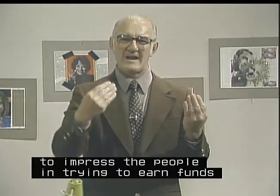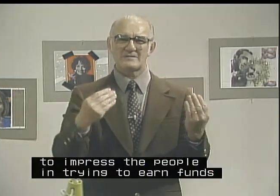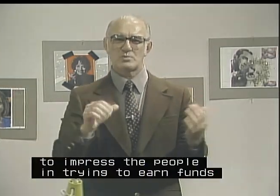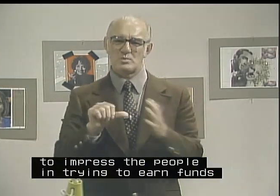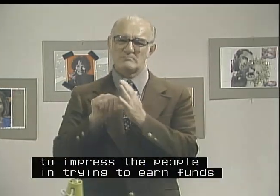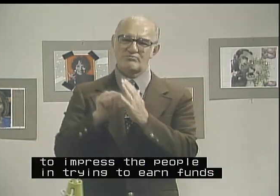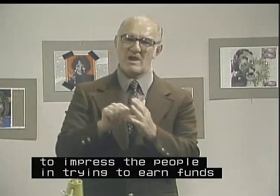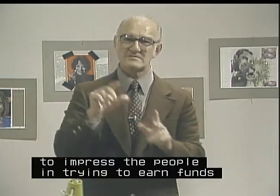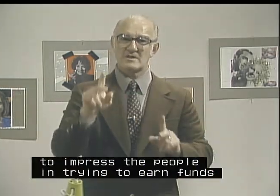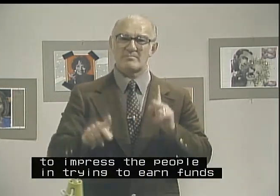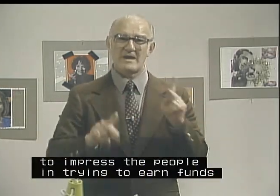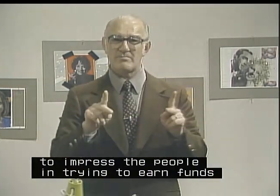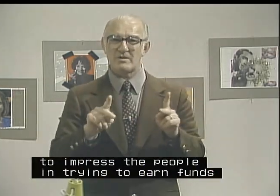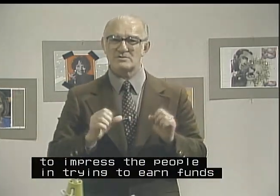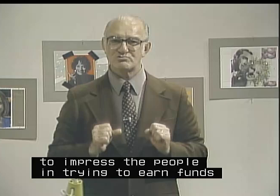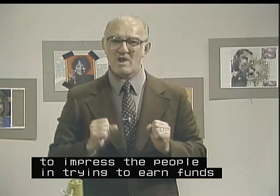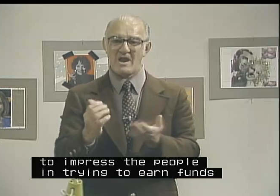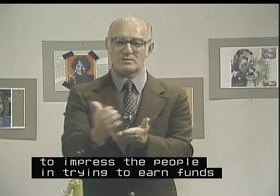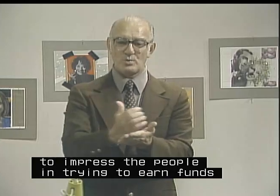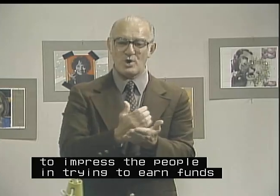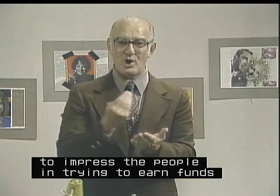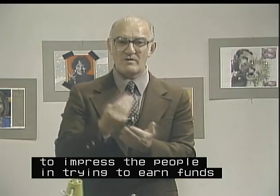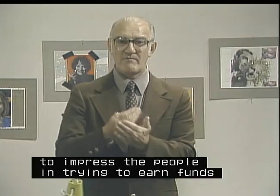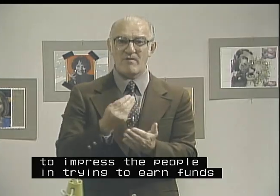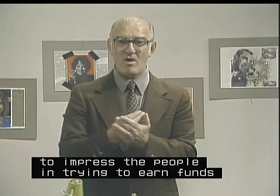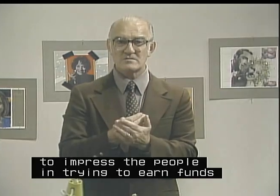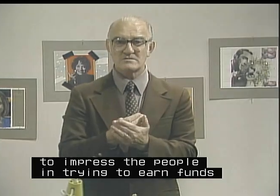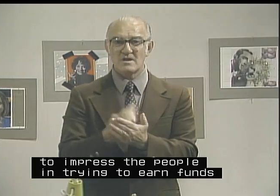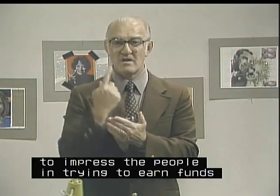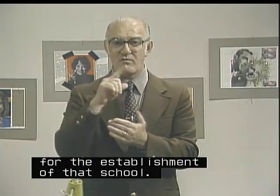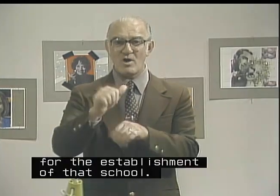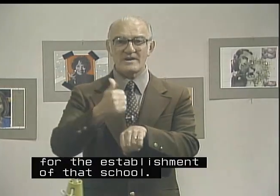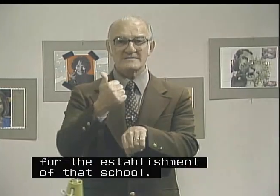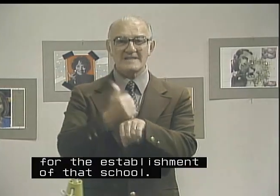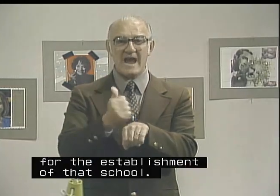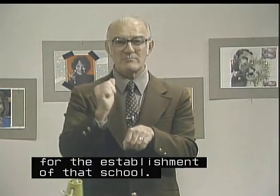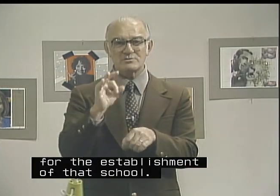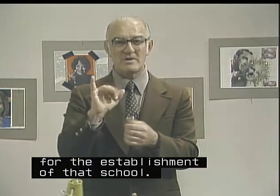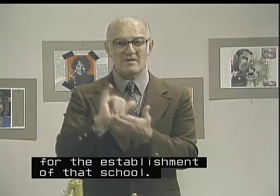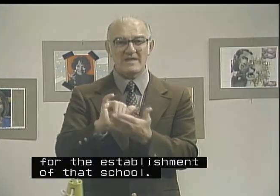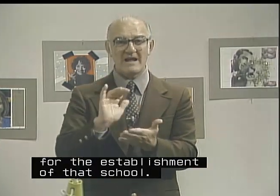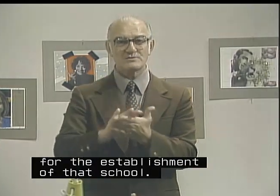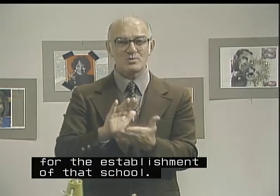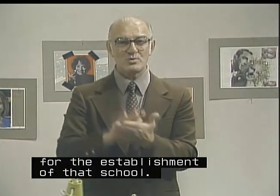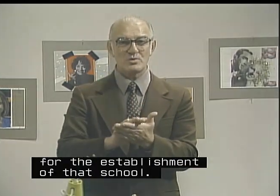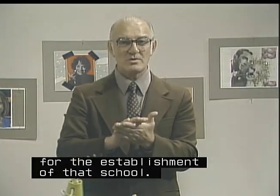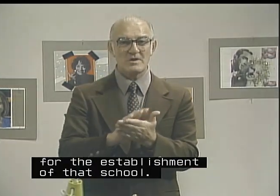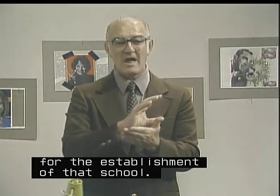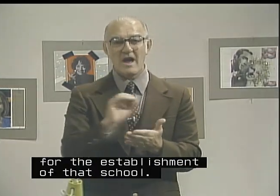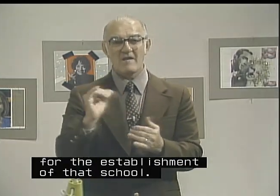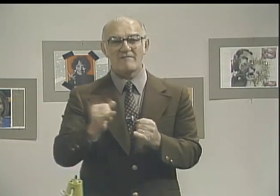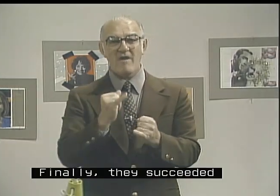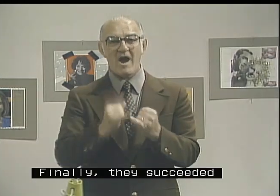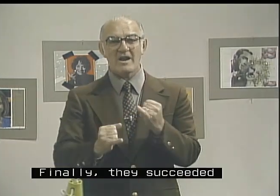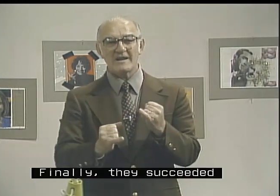to impress the people in trying to earn funds for the establishment of that school. Finally,